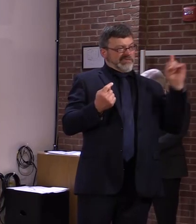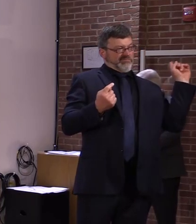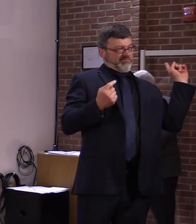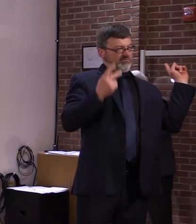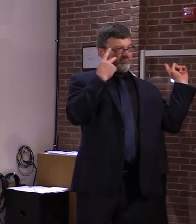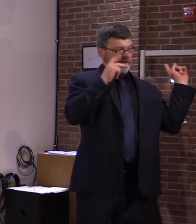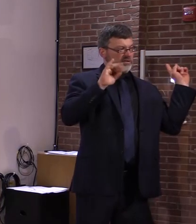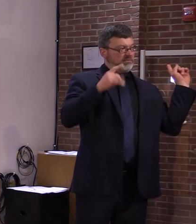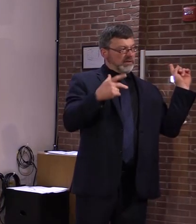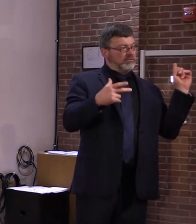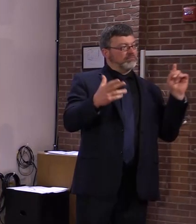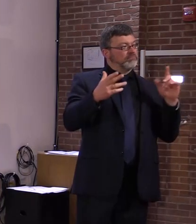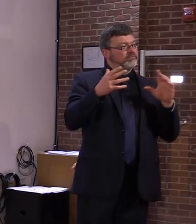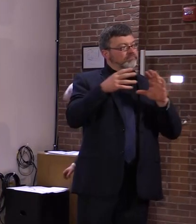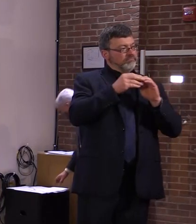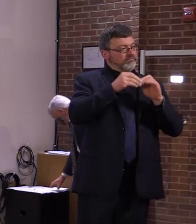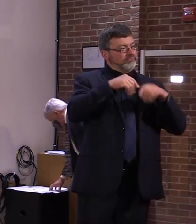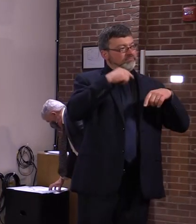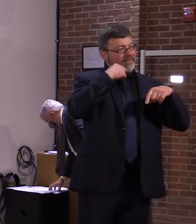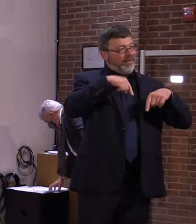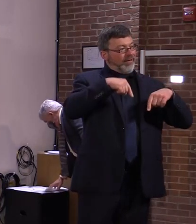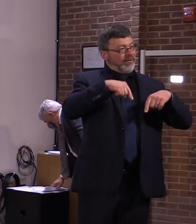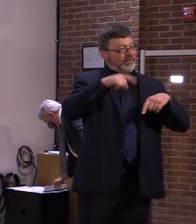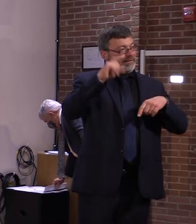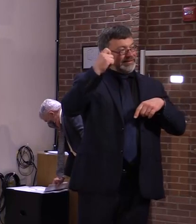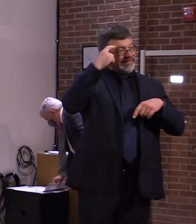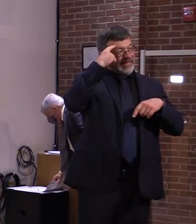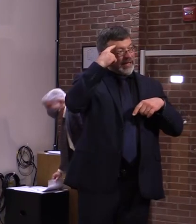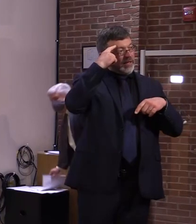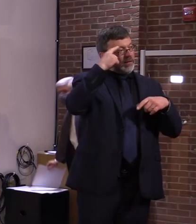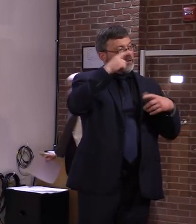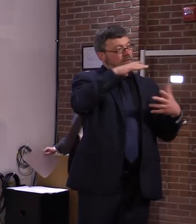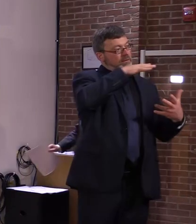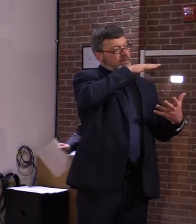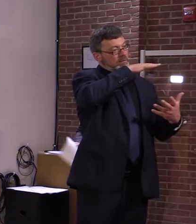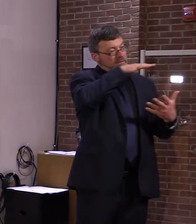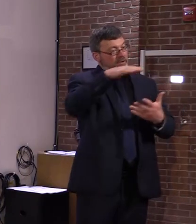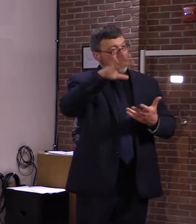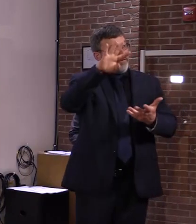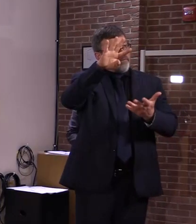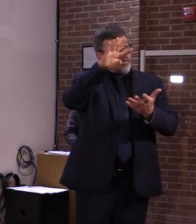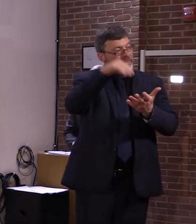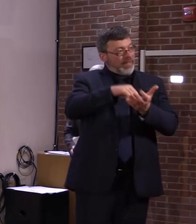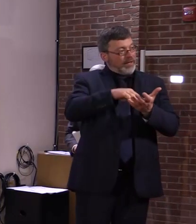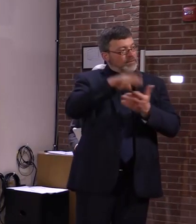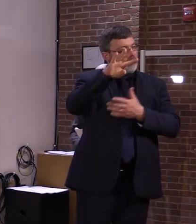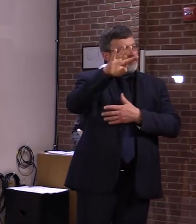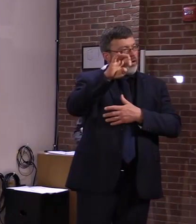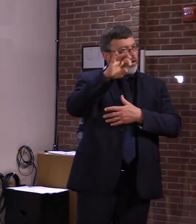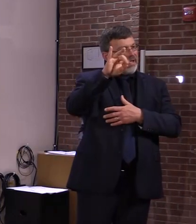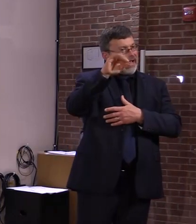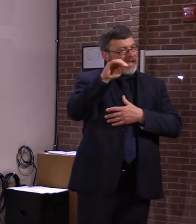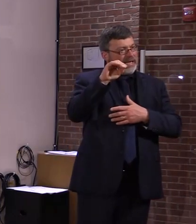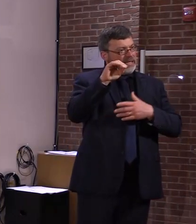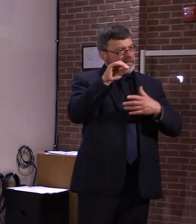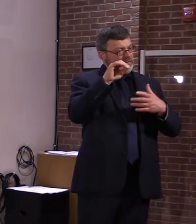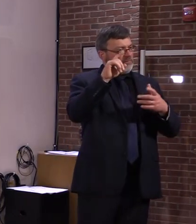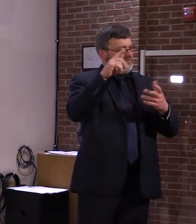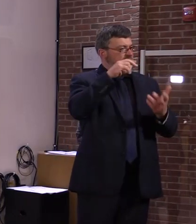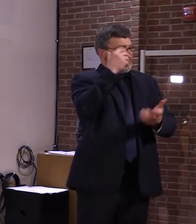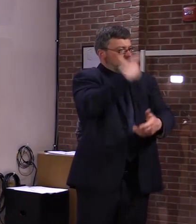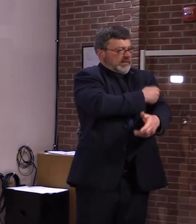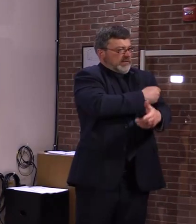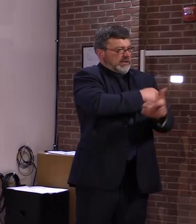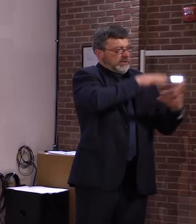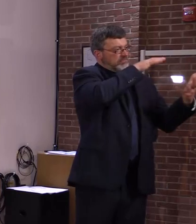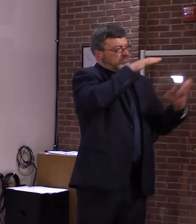4,480 extra doses of vaccine, and today you said we got 5,000. So did we get more than we asked for? No, I think I was rounding up, to be honest with you.